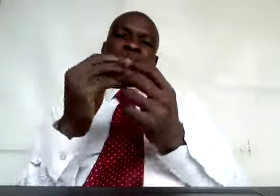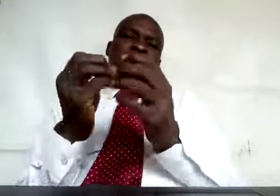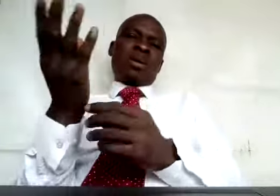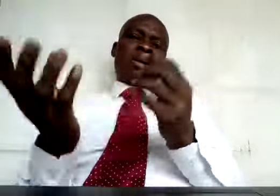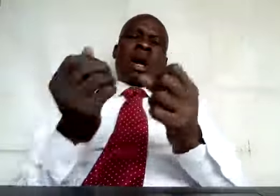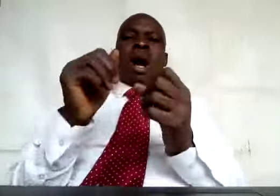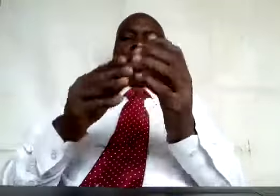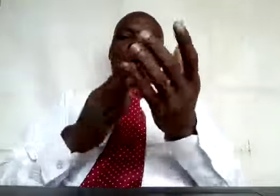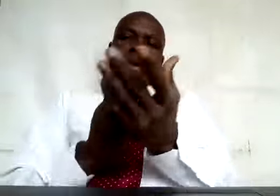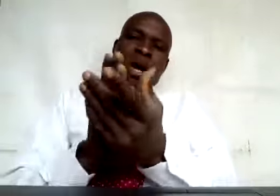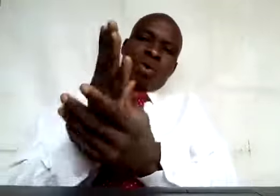corrosion.